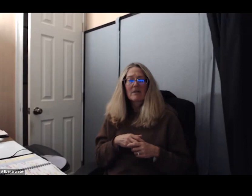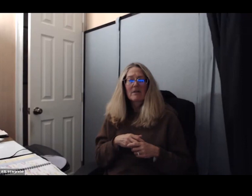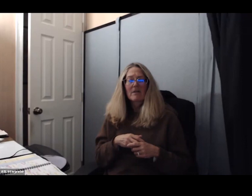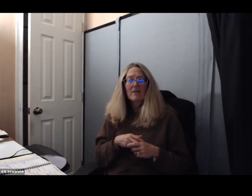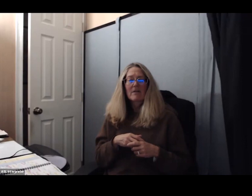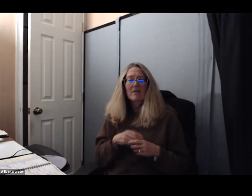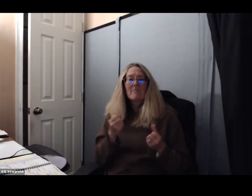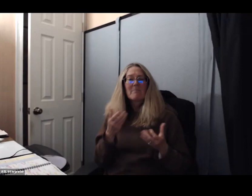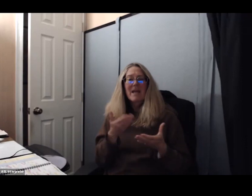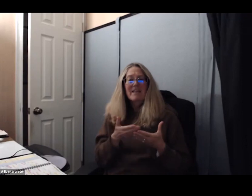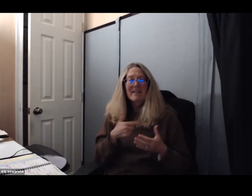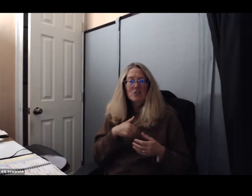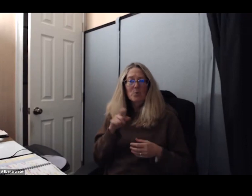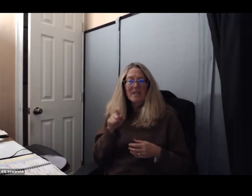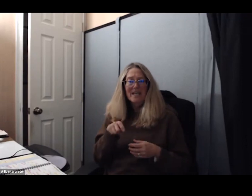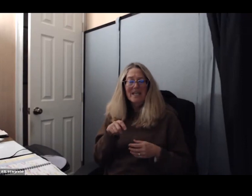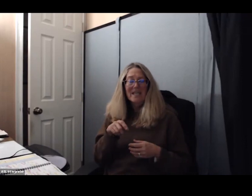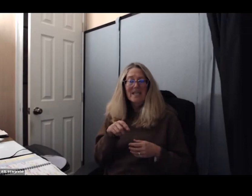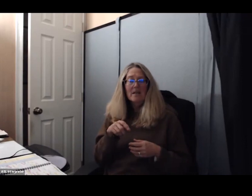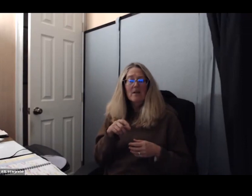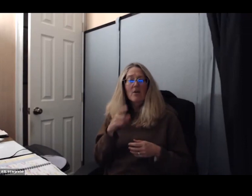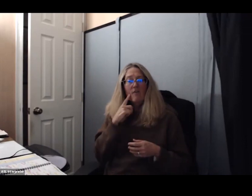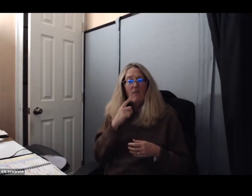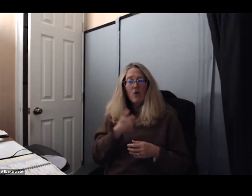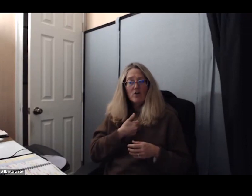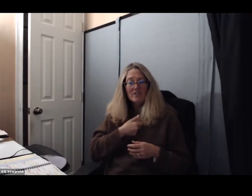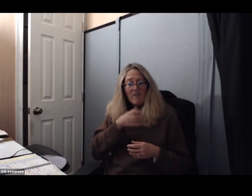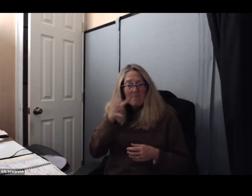I think that we need, as parents, as